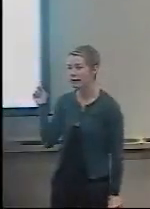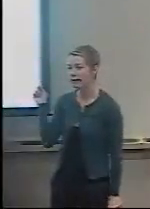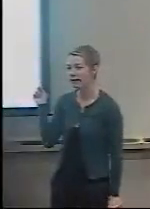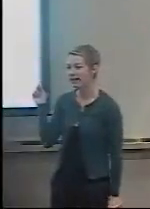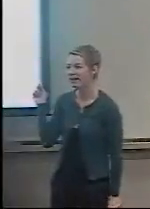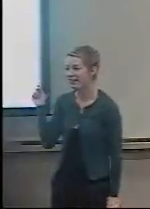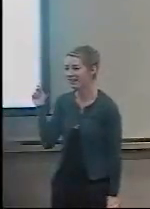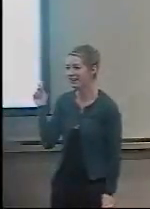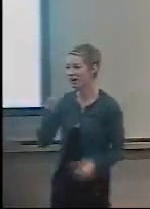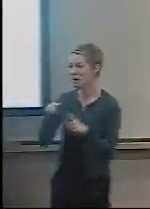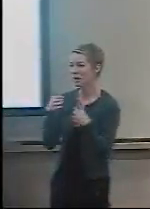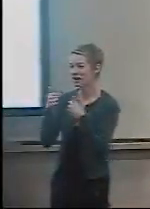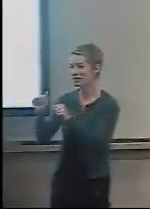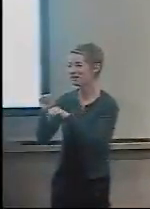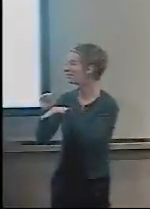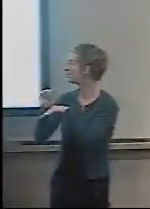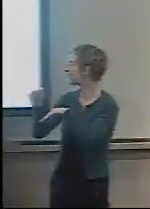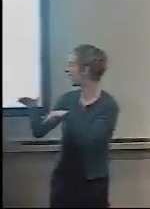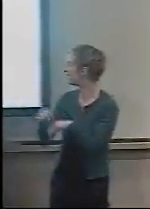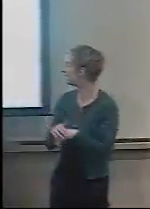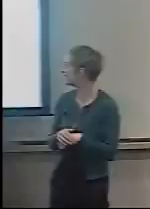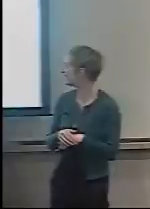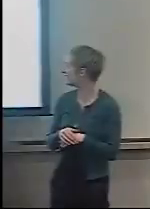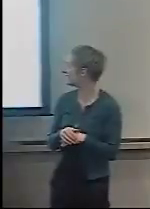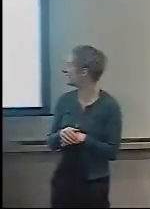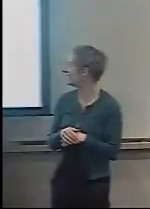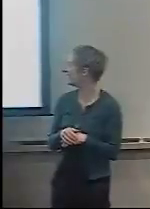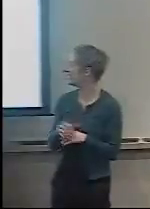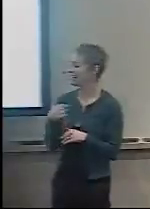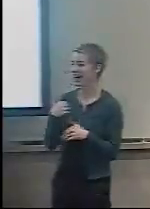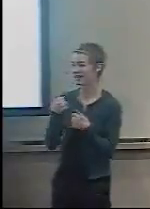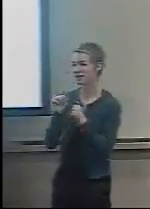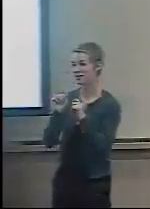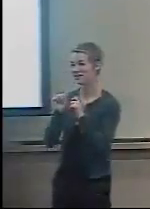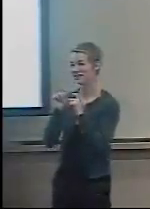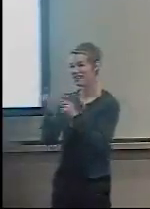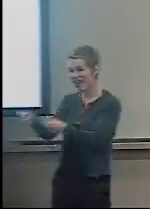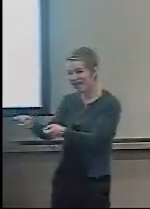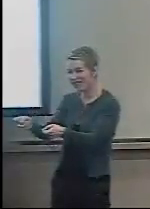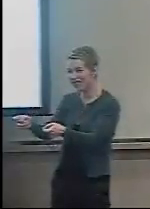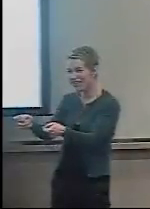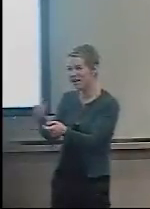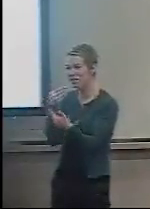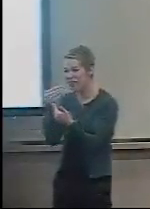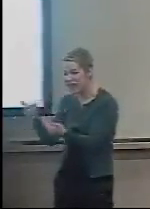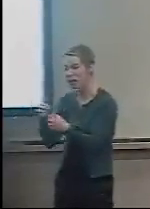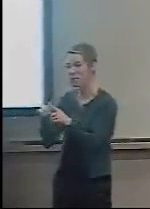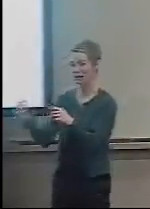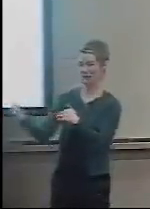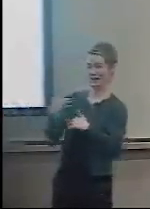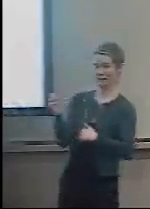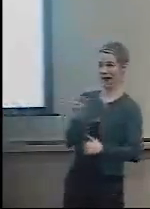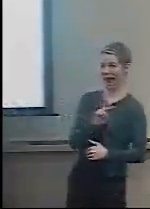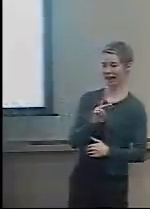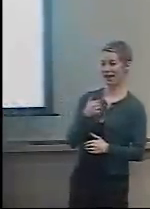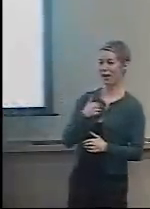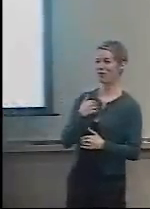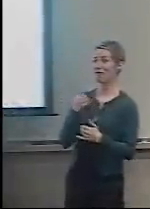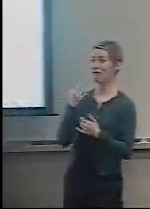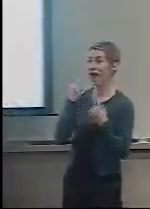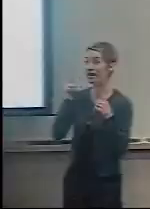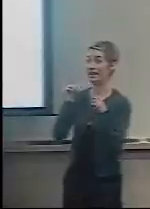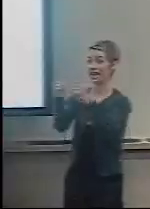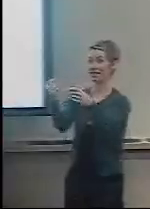tried to send him a little gift to thank him, and it was returned, but I finally was able to give it to him